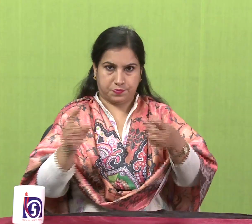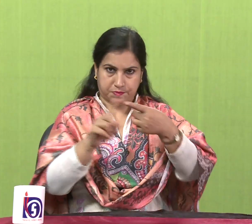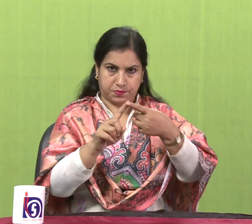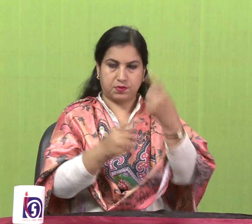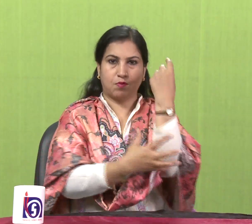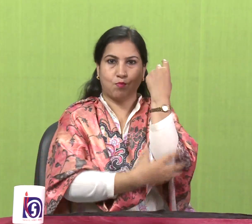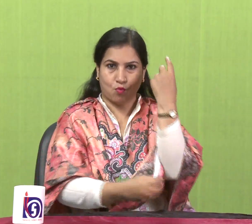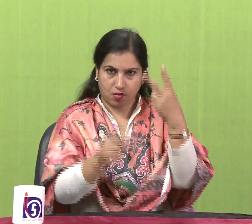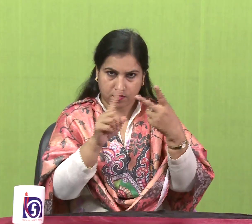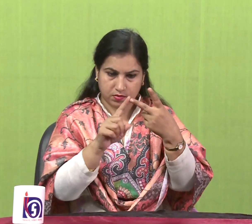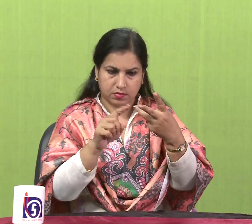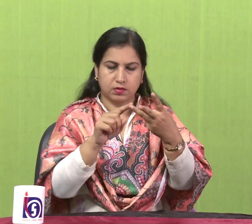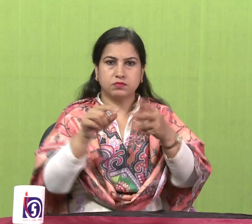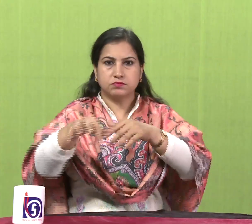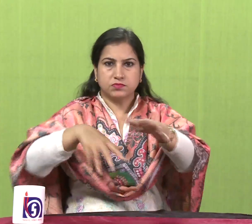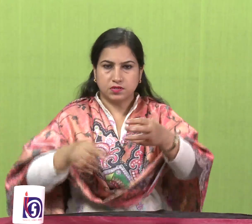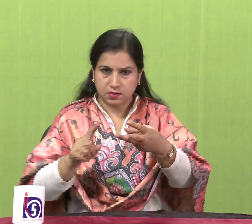poverty, urbanization, etc.